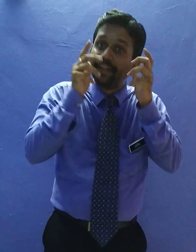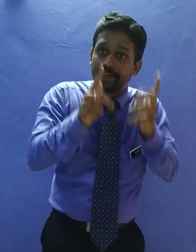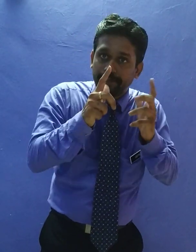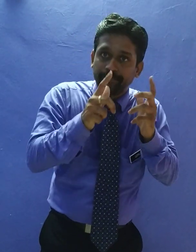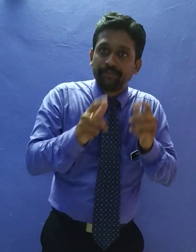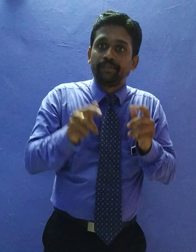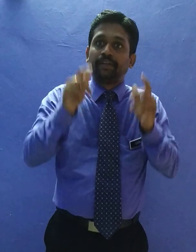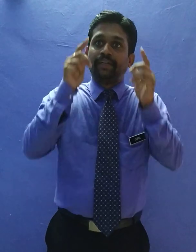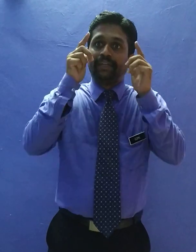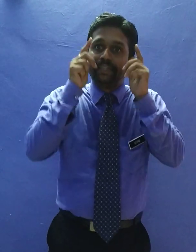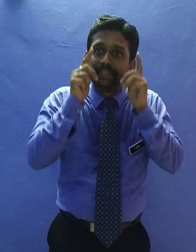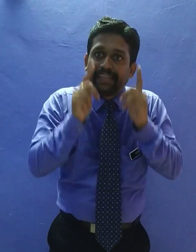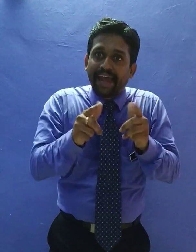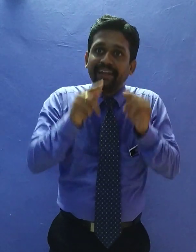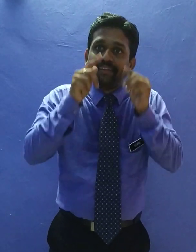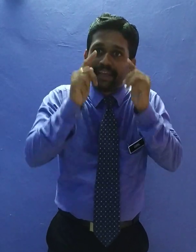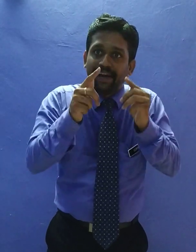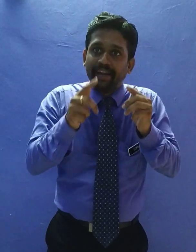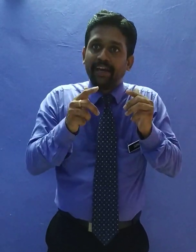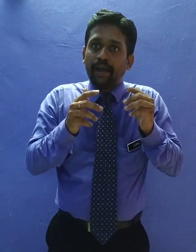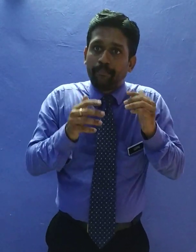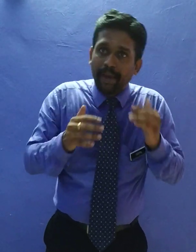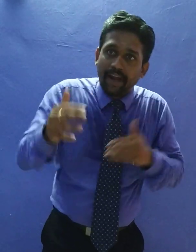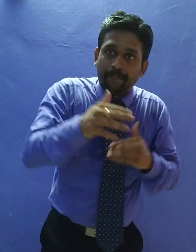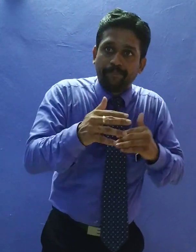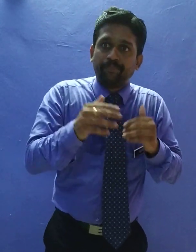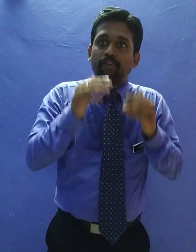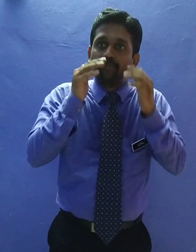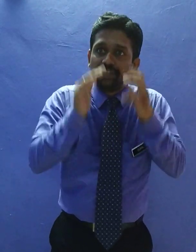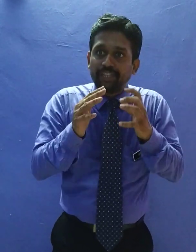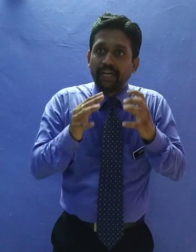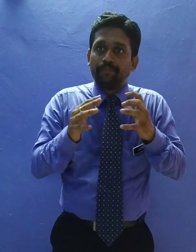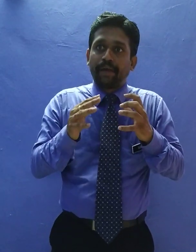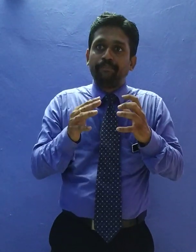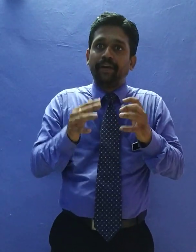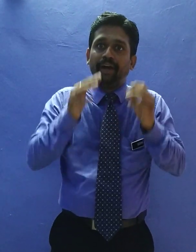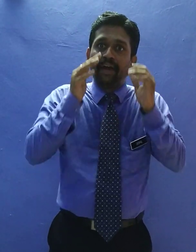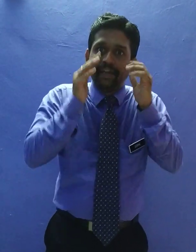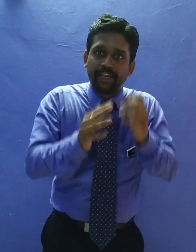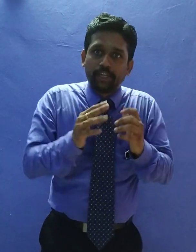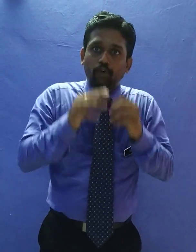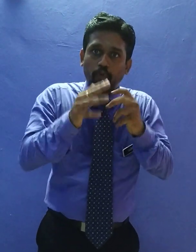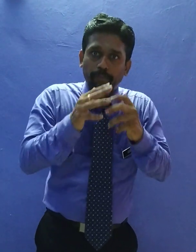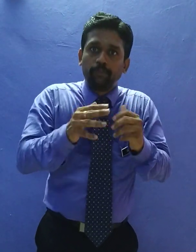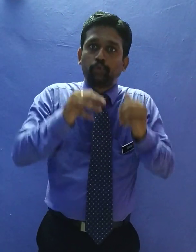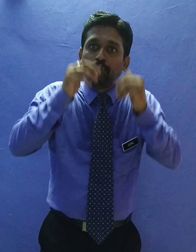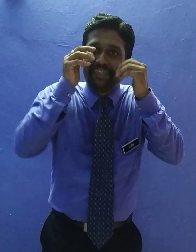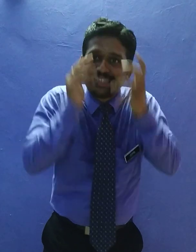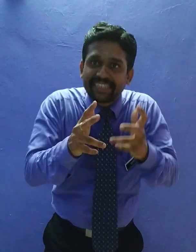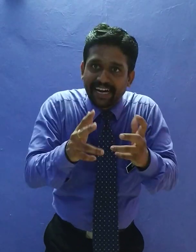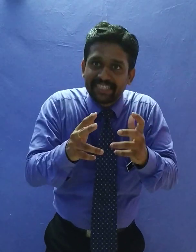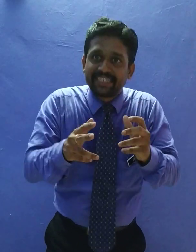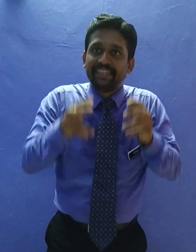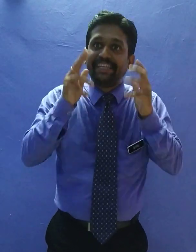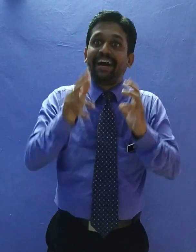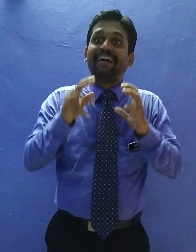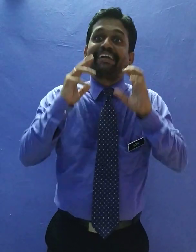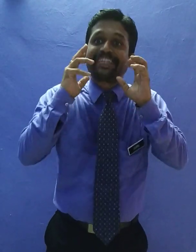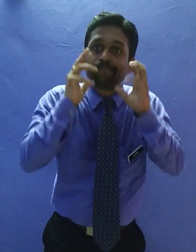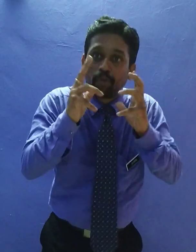learned. Then they pair up with a member in the group to discuss their